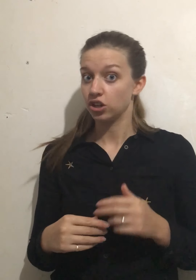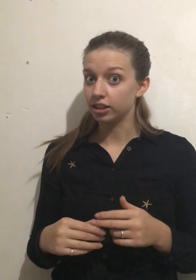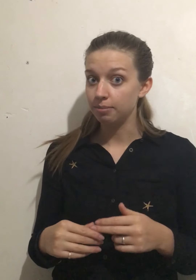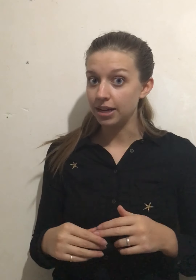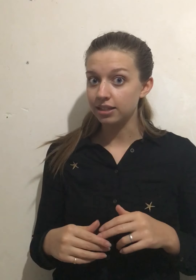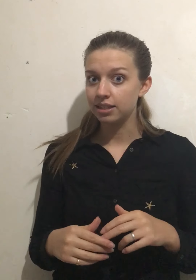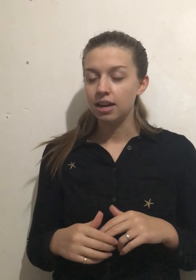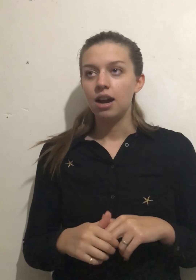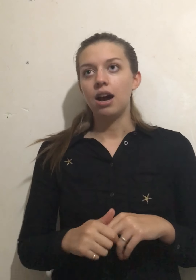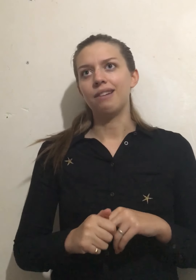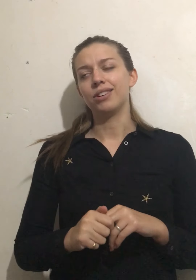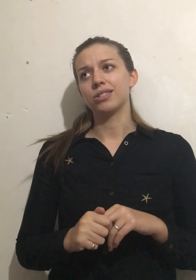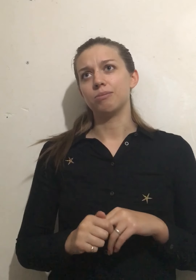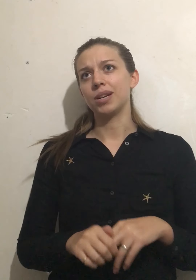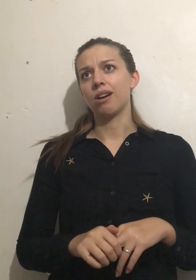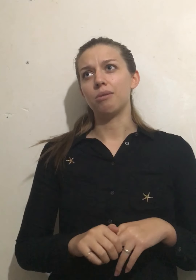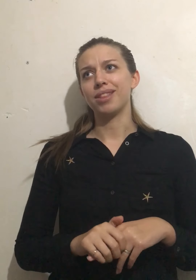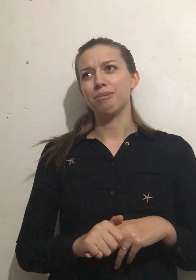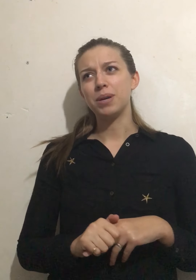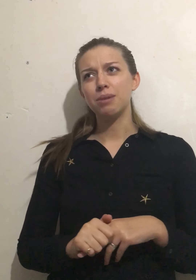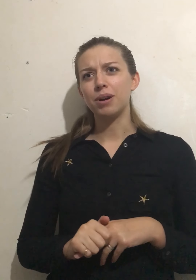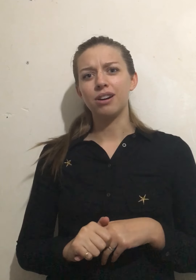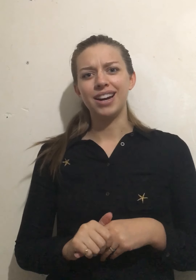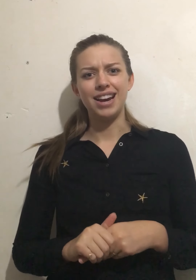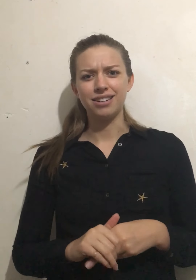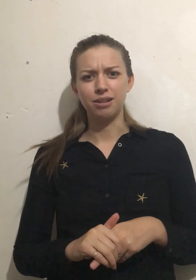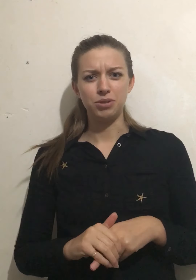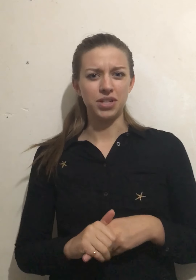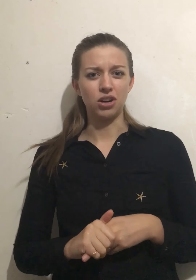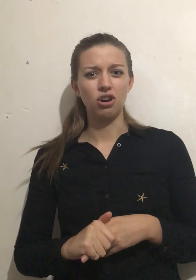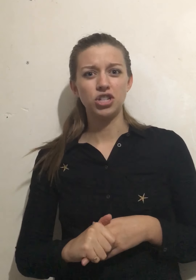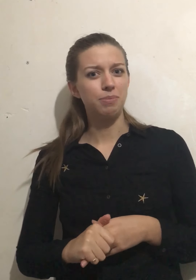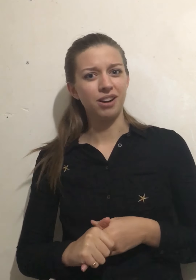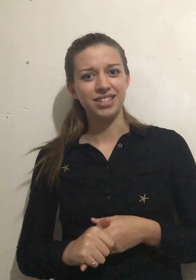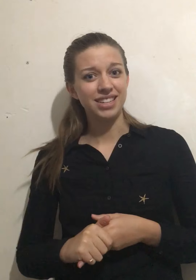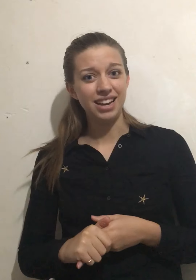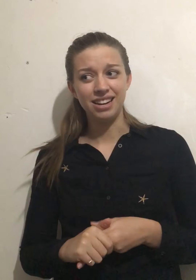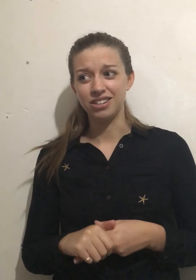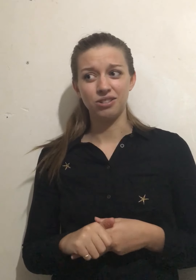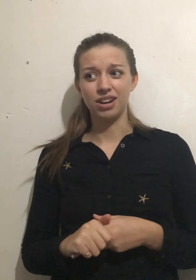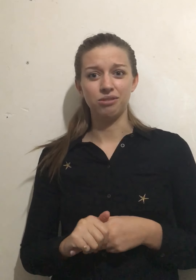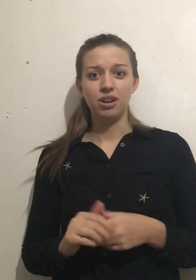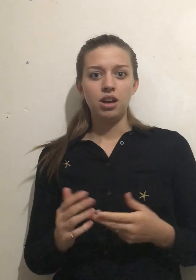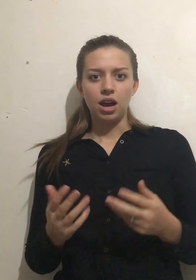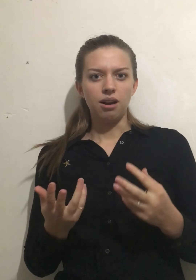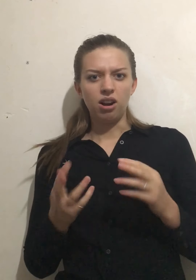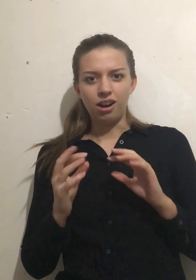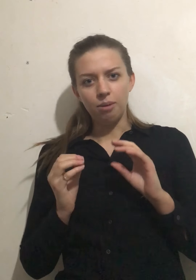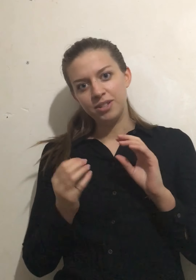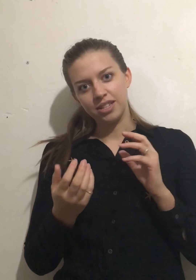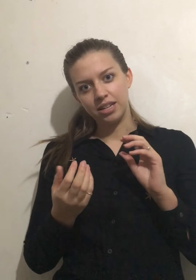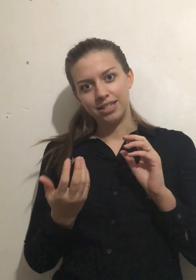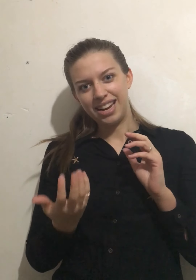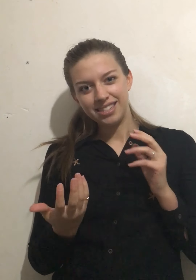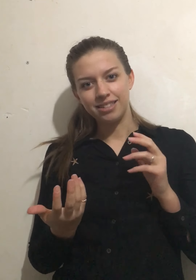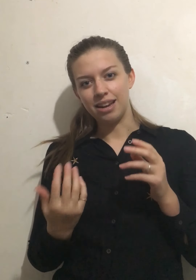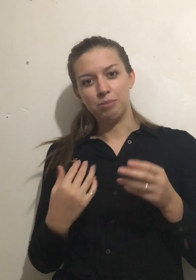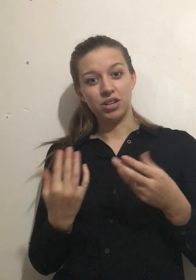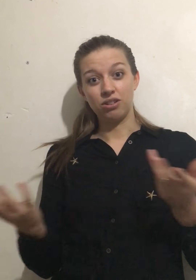chocolate mix. I've also been caught without peanut butter, and I ended up using a Hershey bar instead, and it turned out, obviously it doesn't taste the same, but it turned out